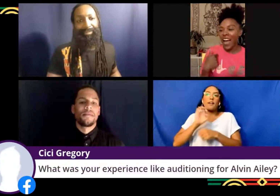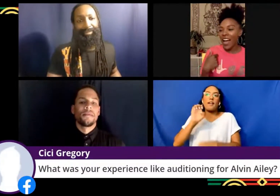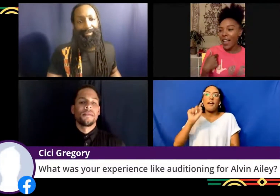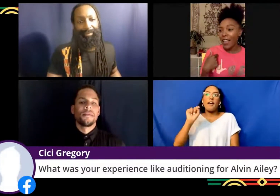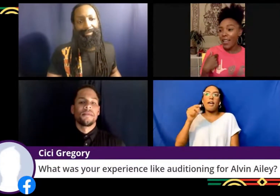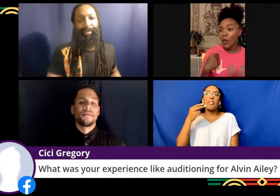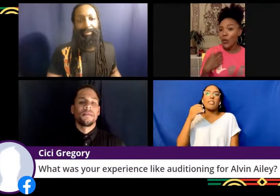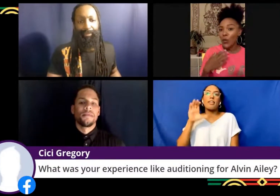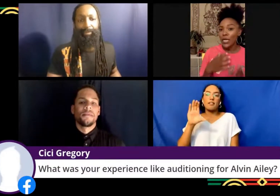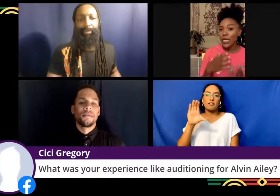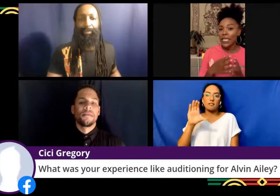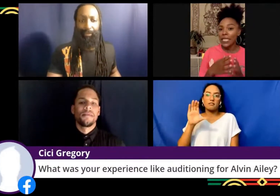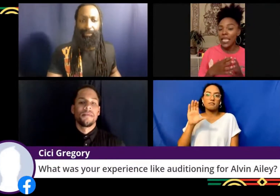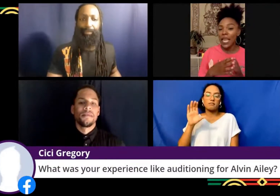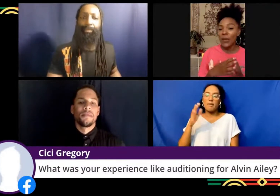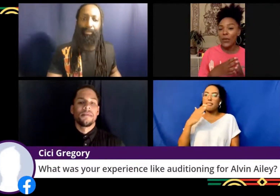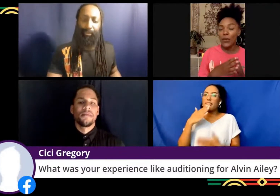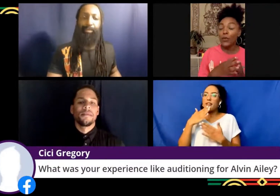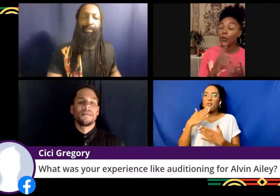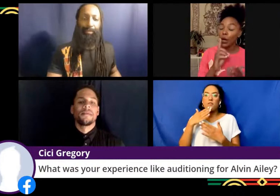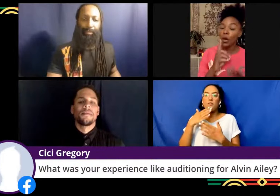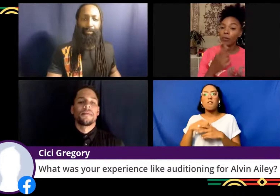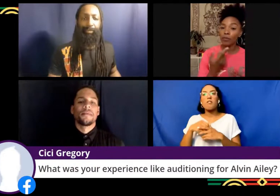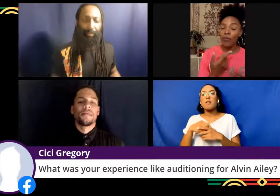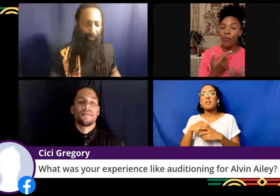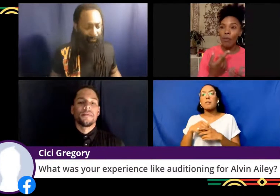because I was